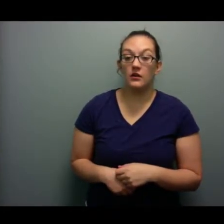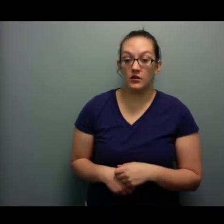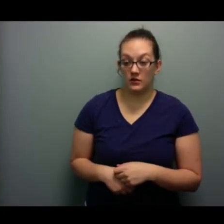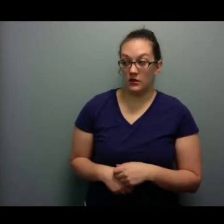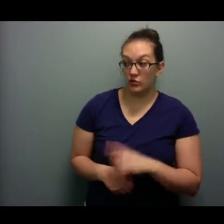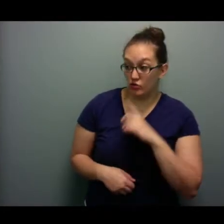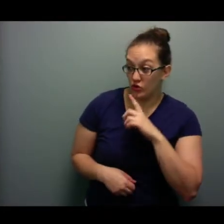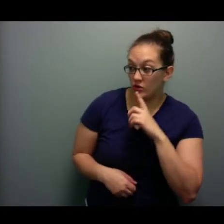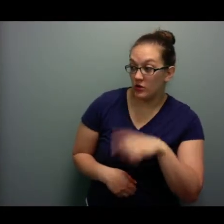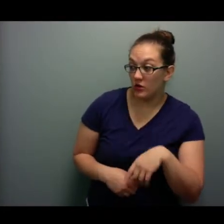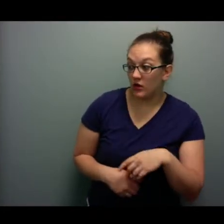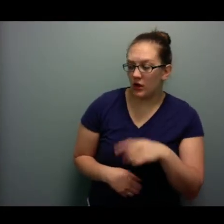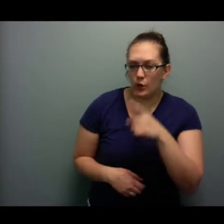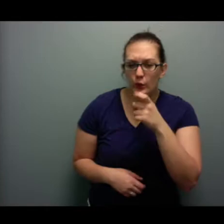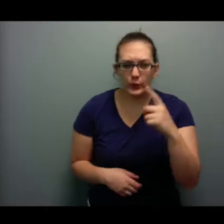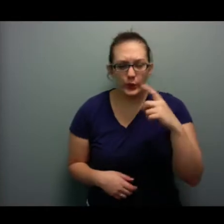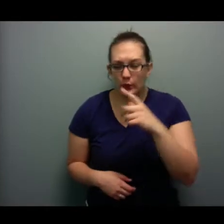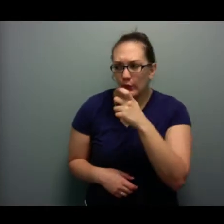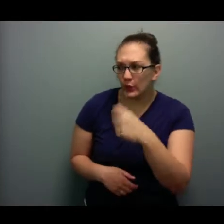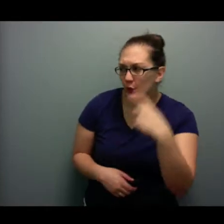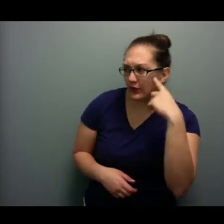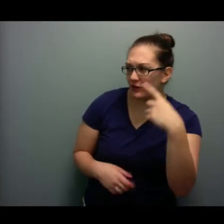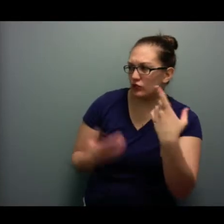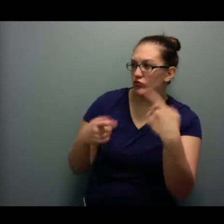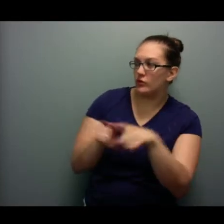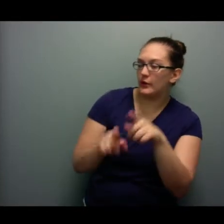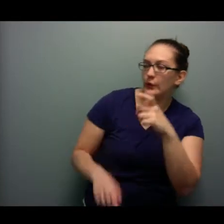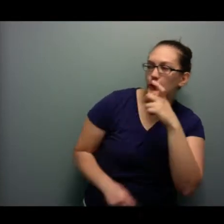Sure. And who do you think? Who do you agree with?